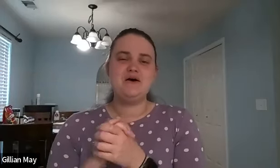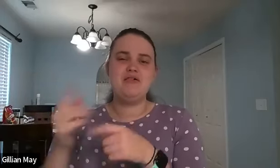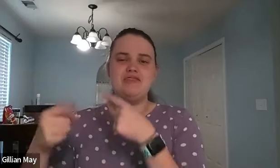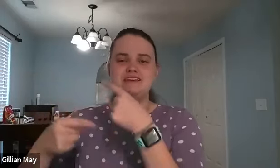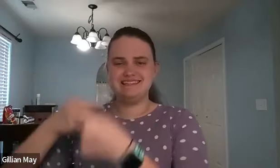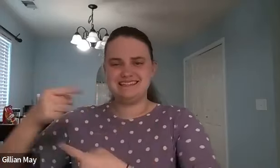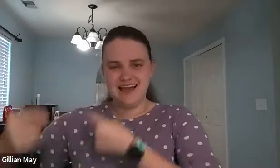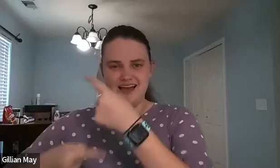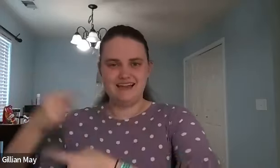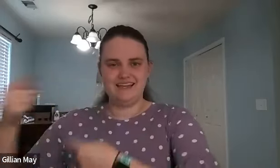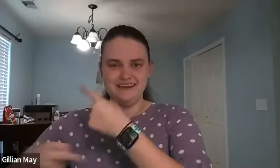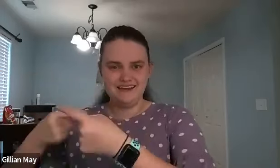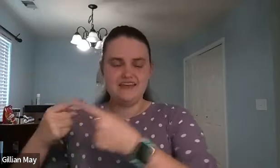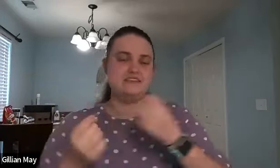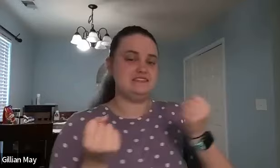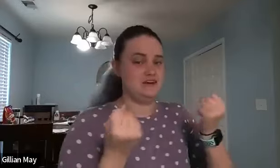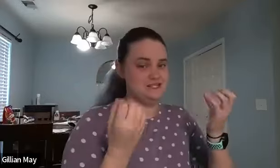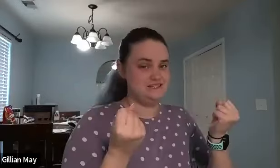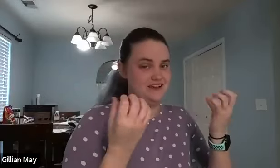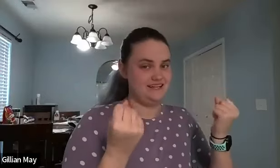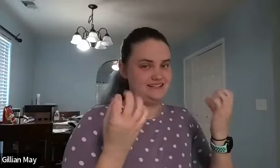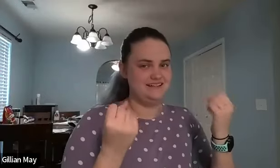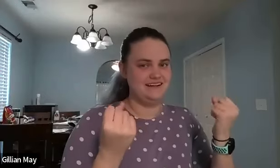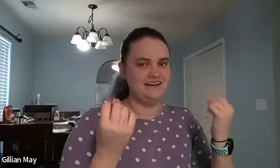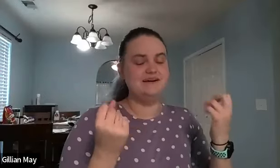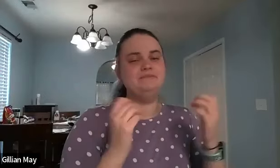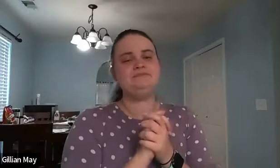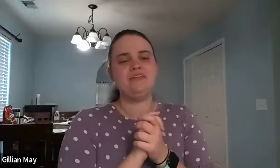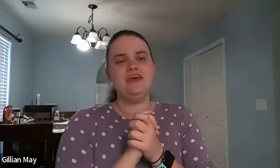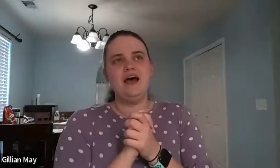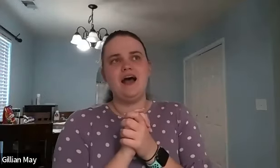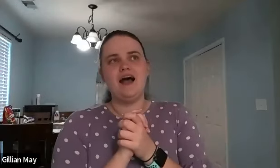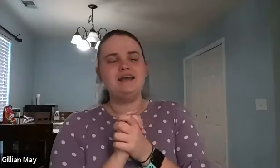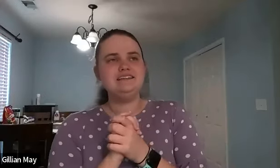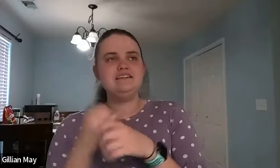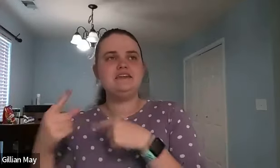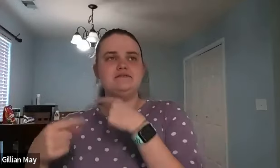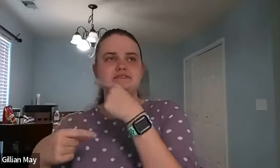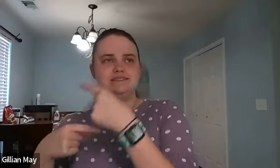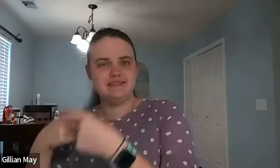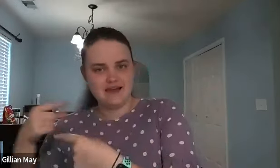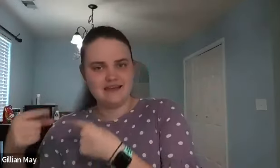So this is sign, and this is also sign. Okay. I tend to think of